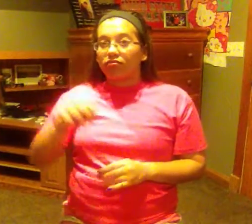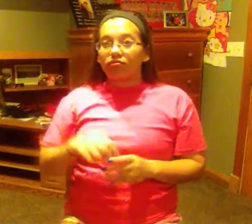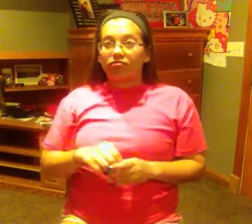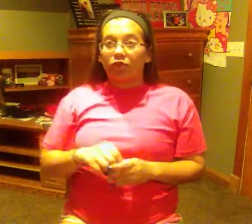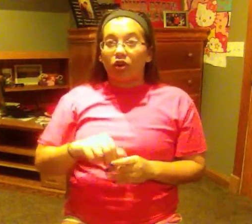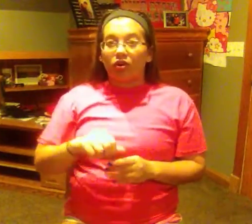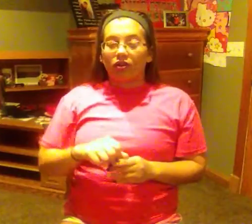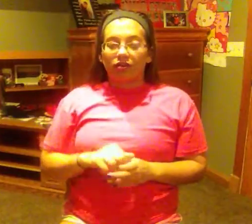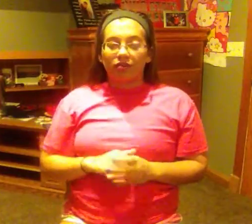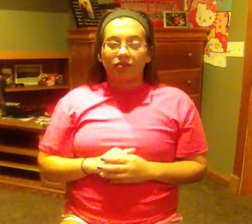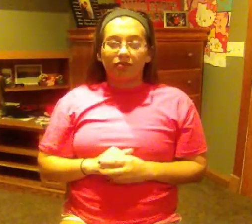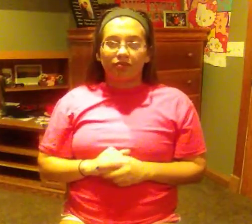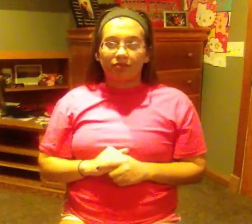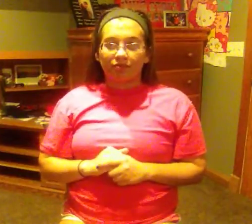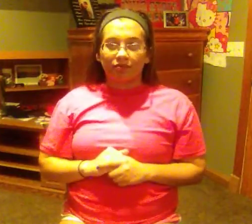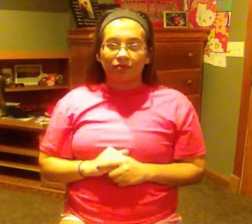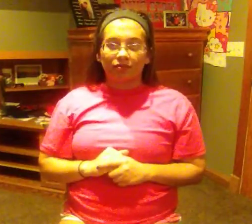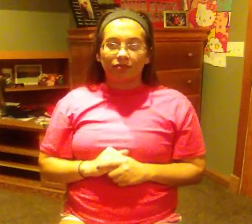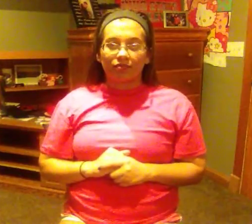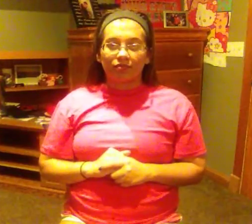check out your future today.